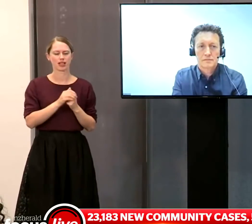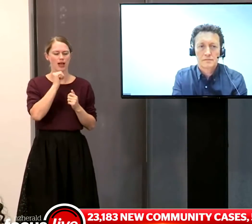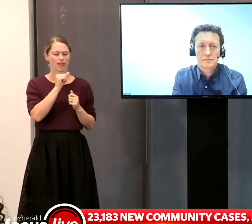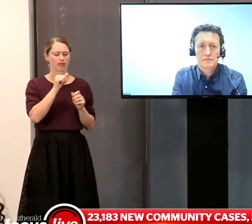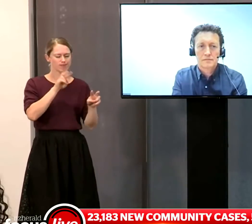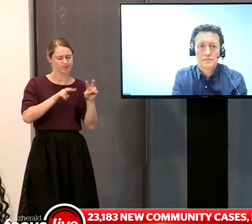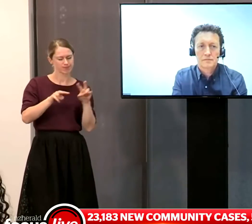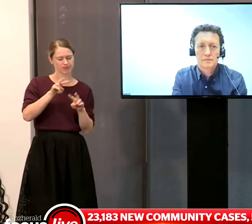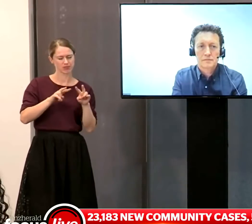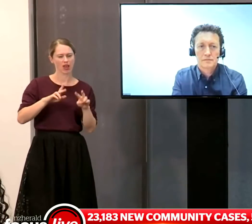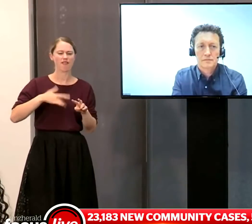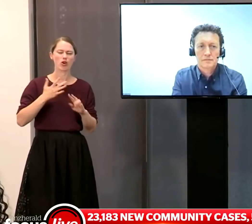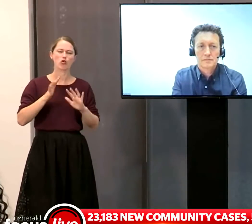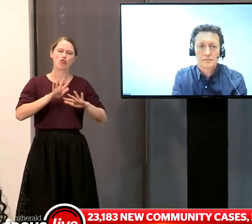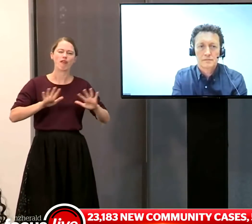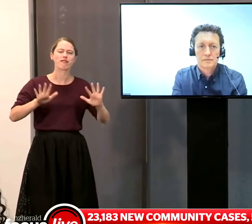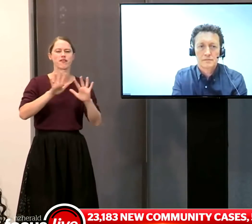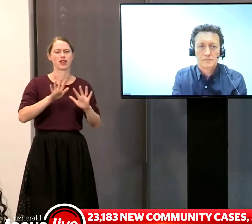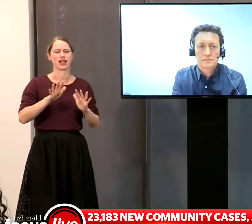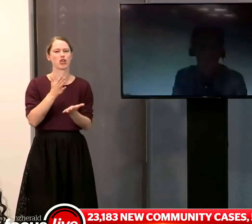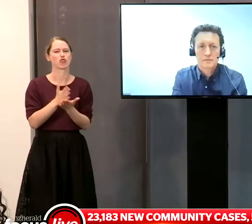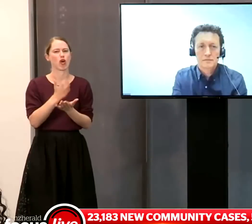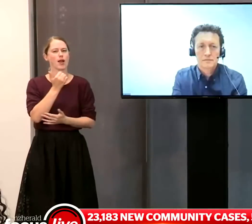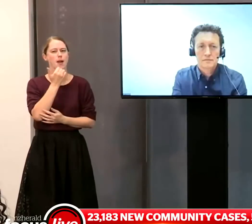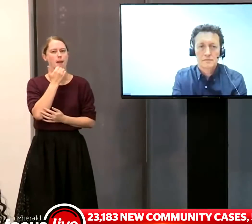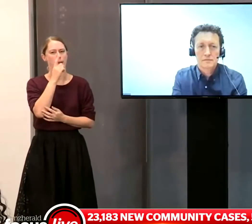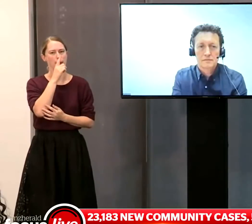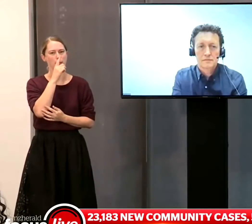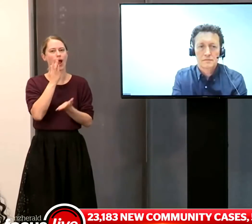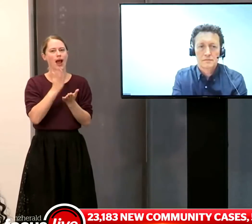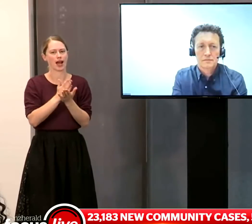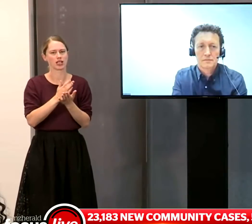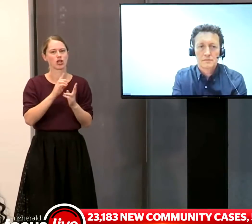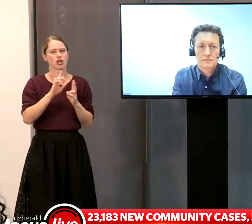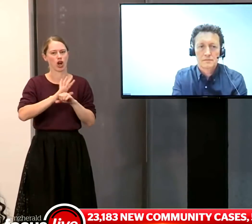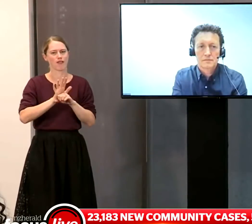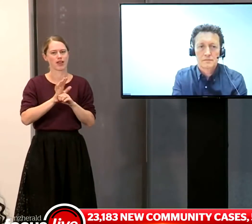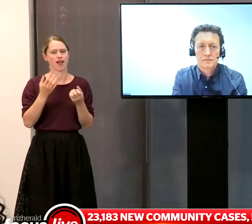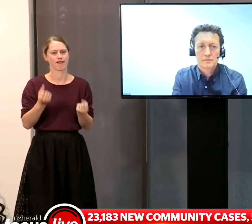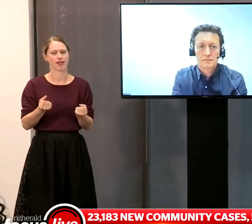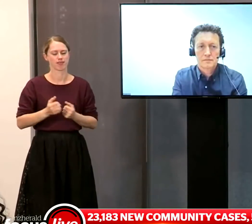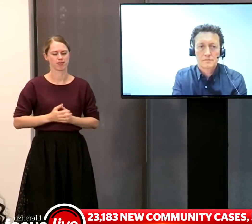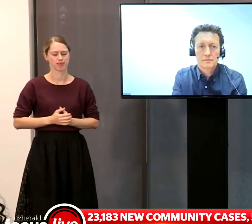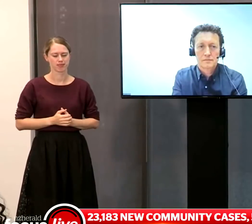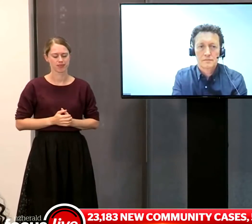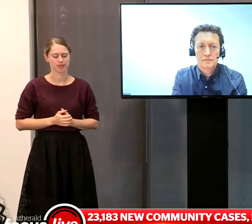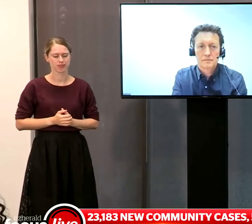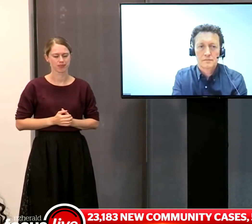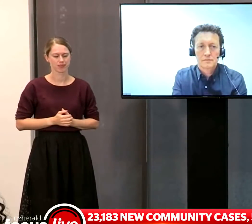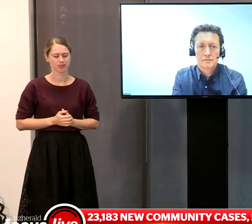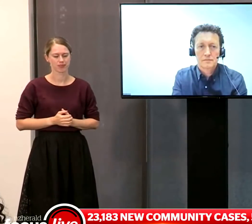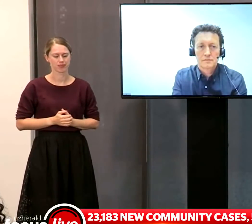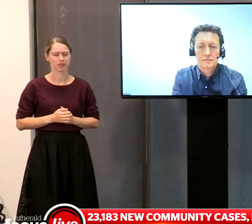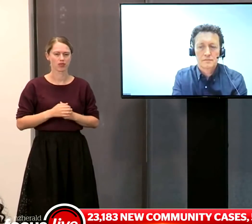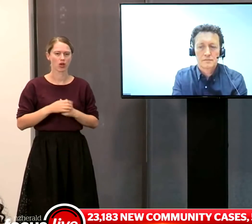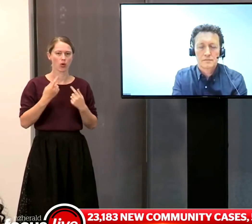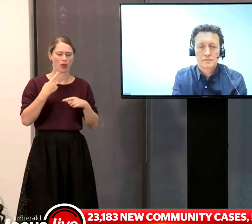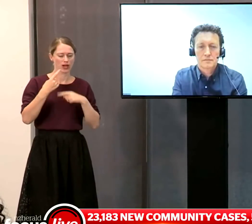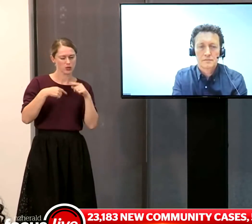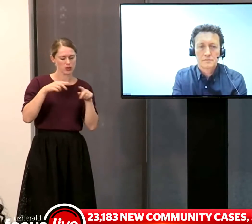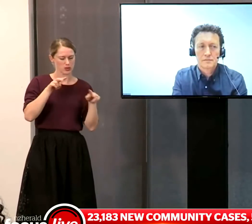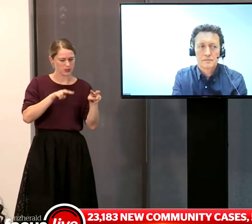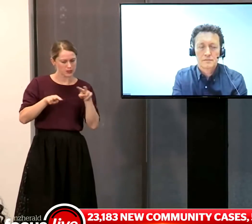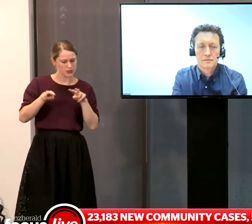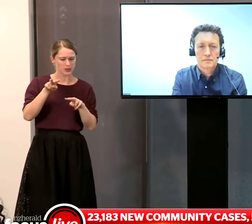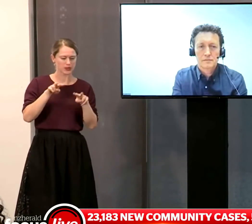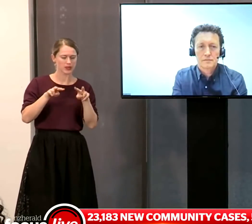indicators together, I think we've got a quite good picture of the actual number of cases that are out there in the community, and we continue to do some work to see if we